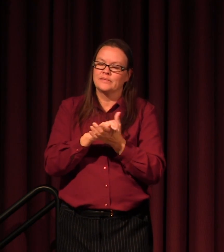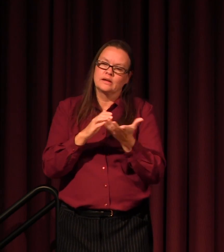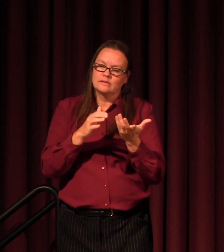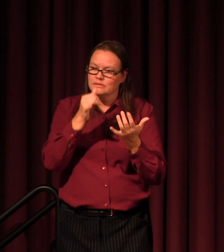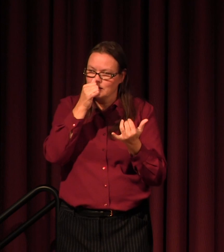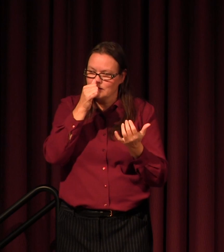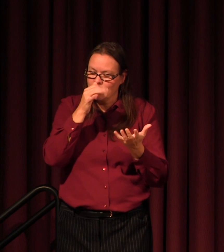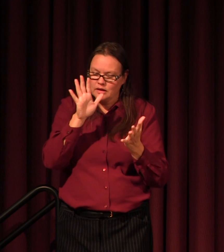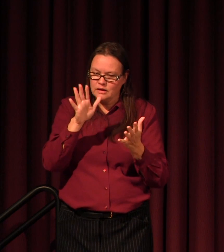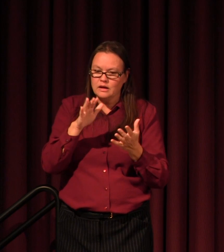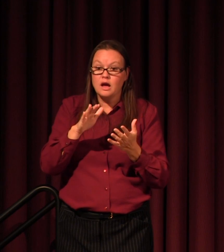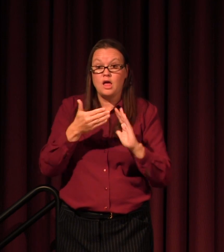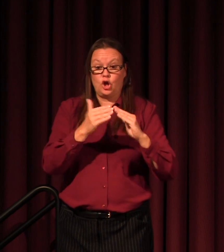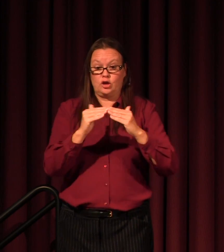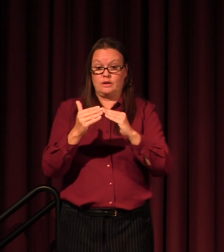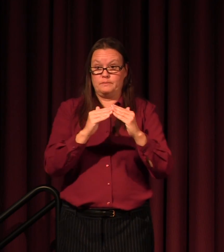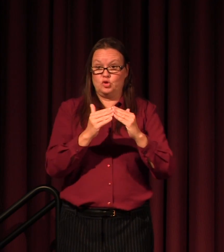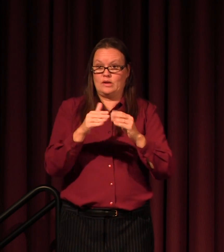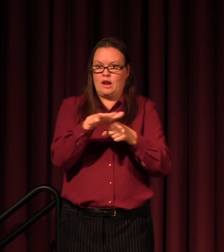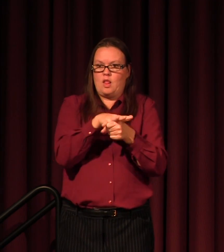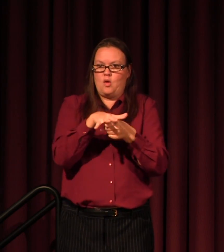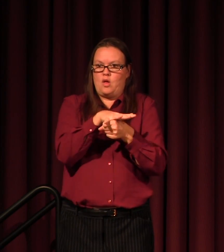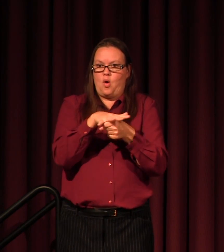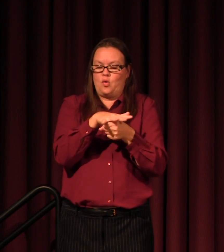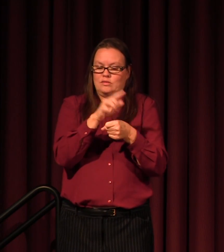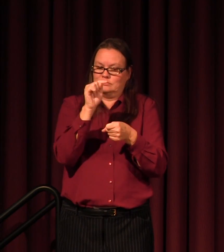saying, but communities are